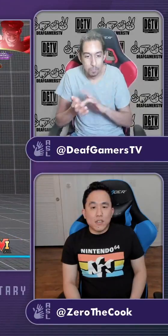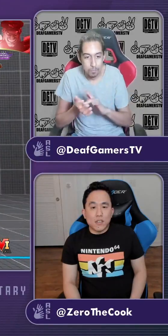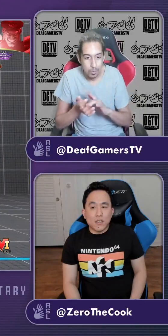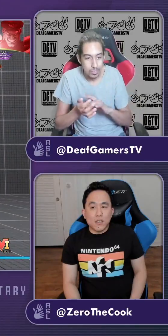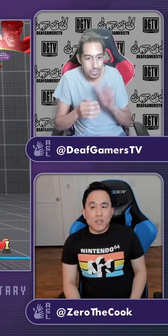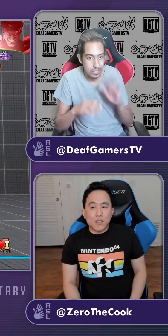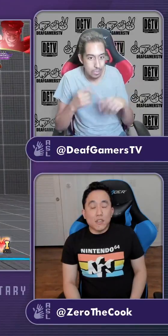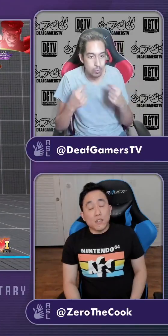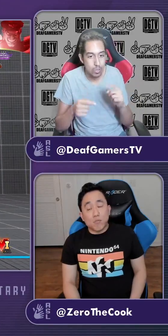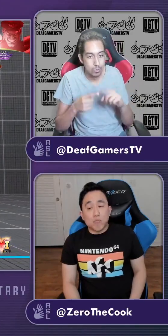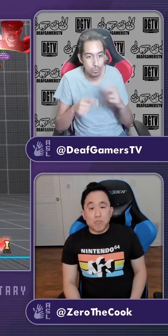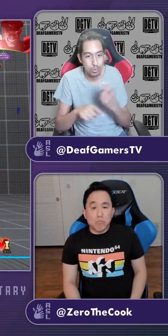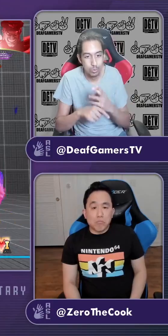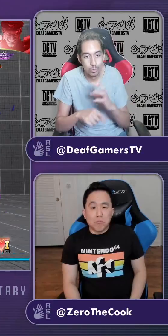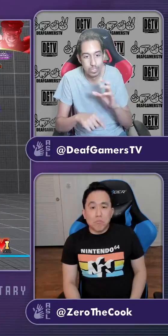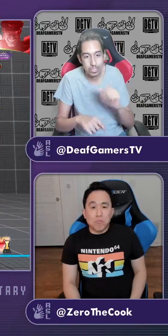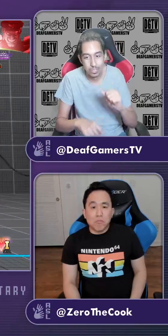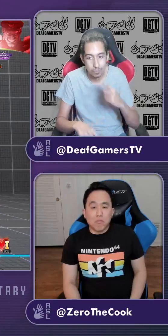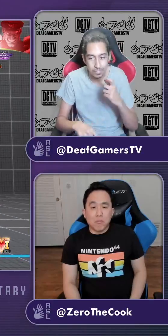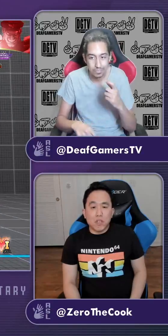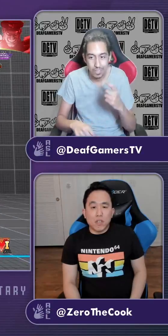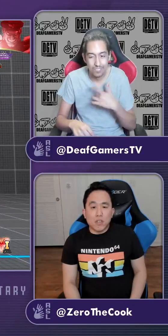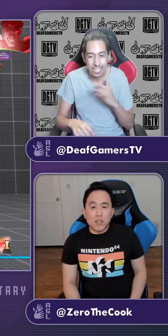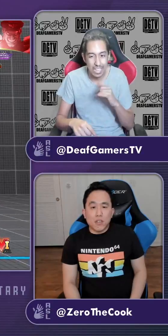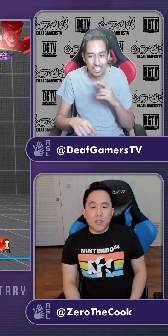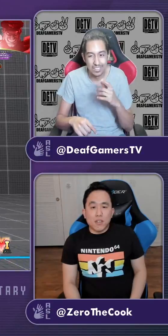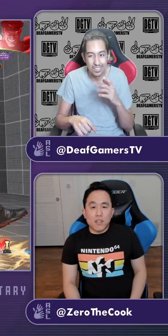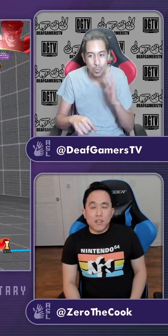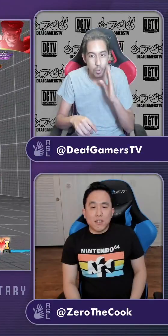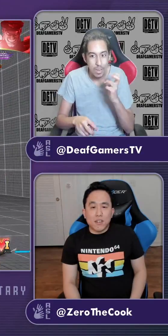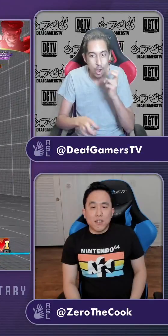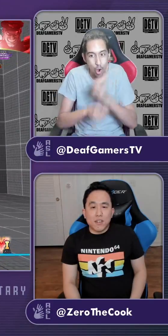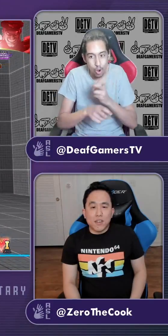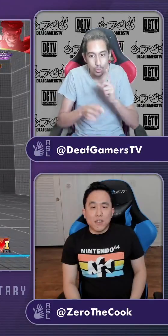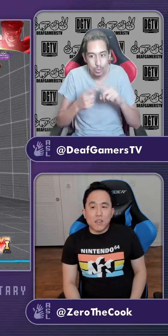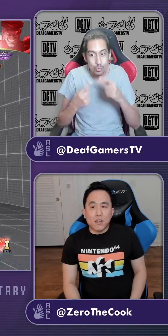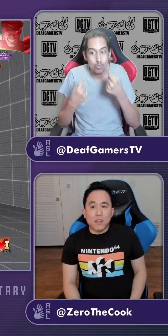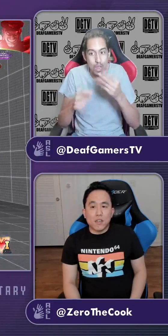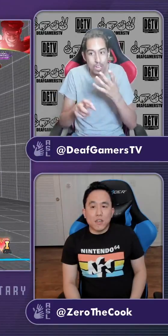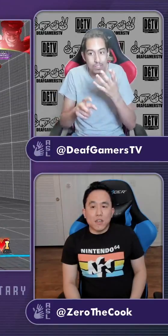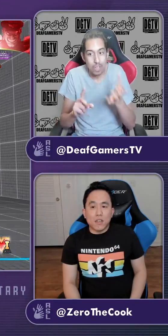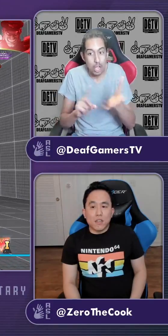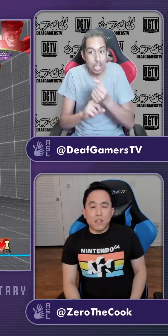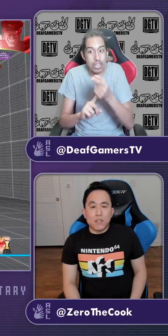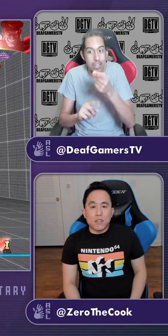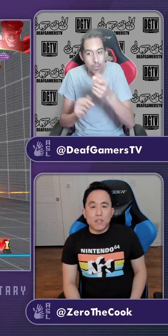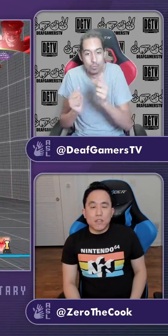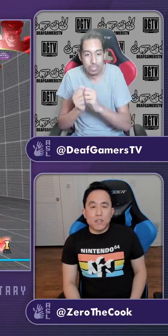check there to my lens starting to get a rhythm was to throw doesn't it man?